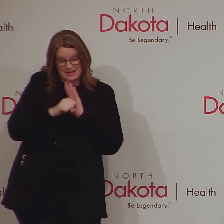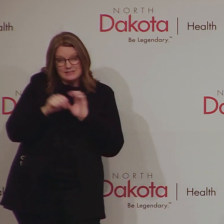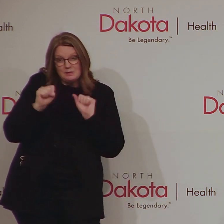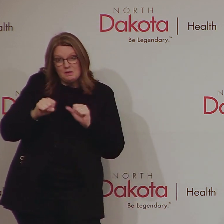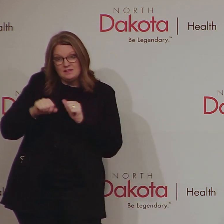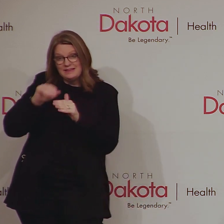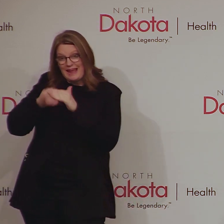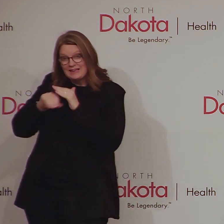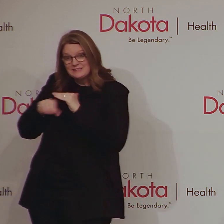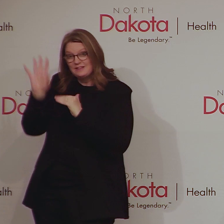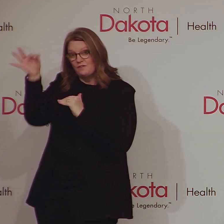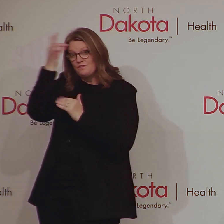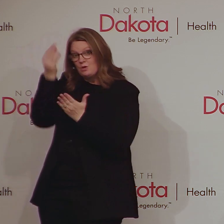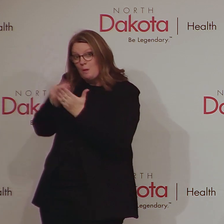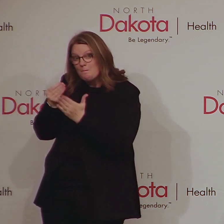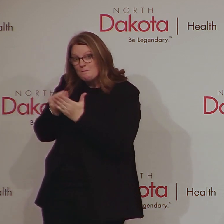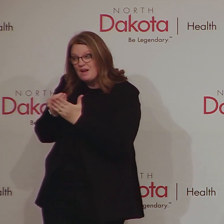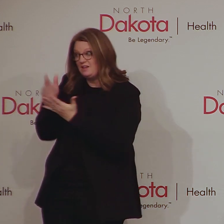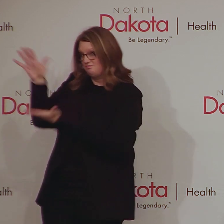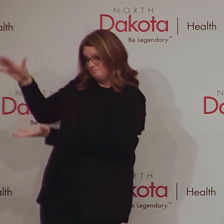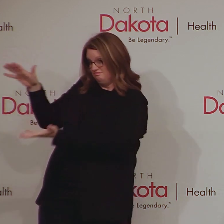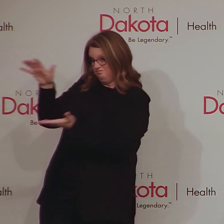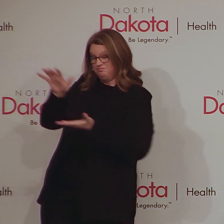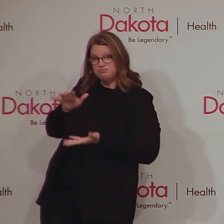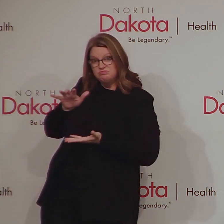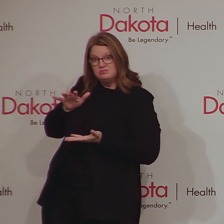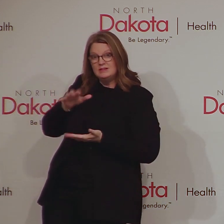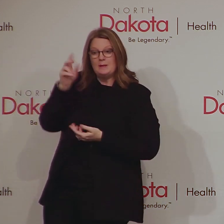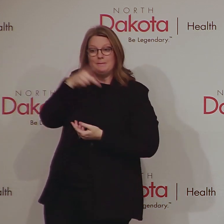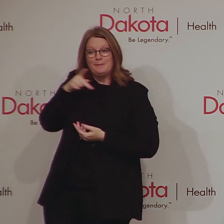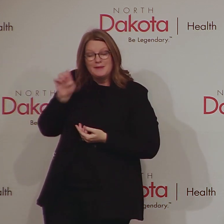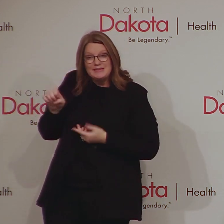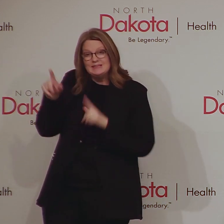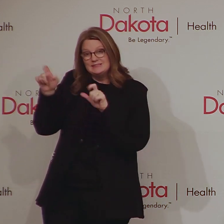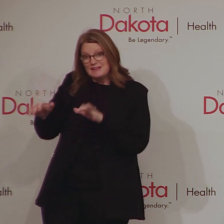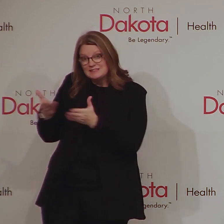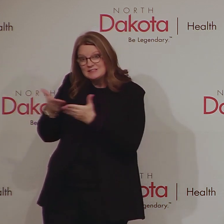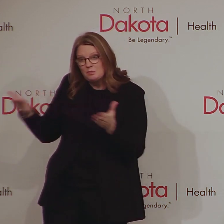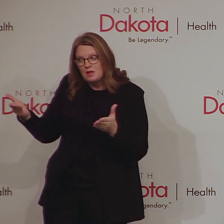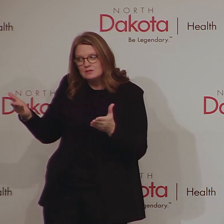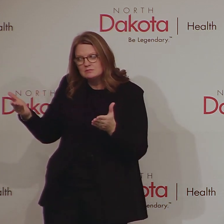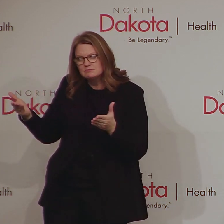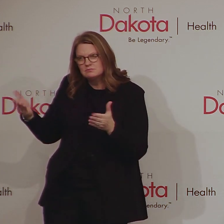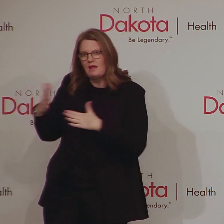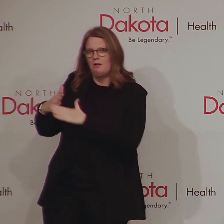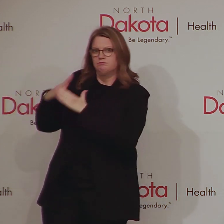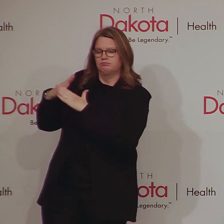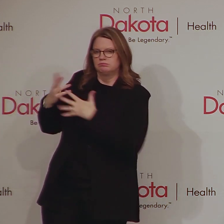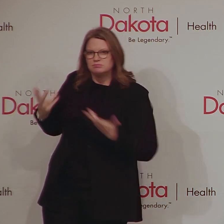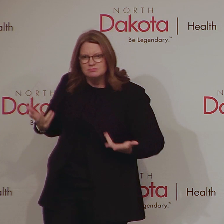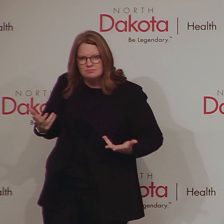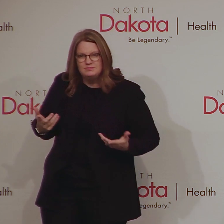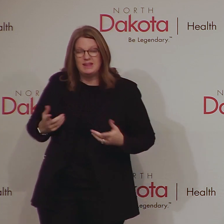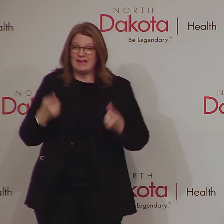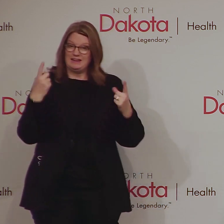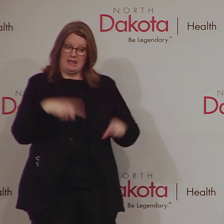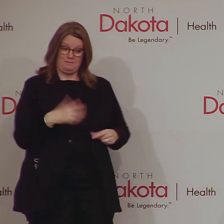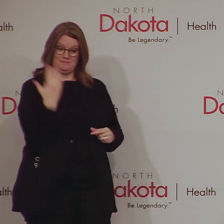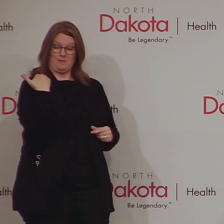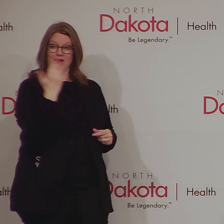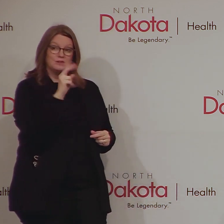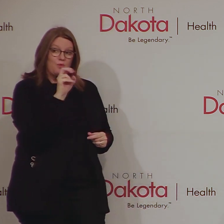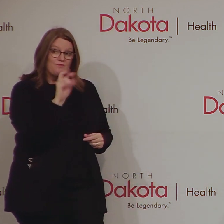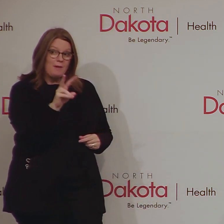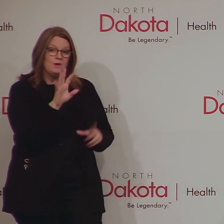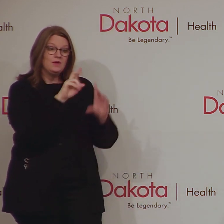access federal funding, relief, and resources such as PPE and testing supplies. And even when we were at our crunch in November with